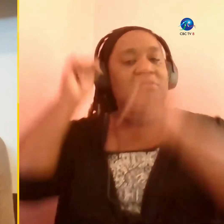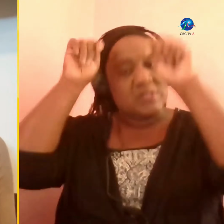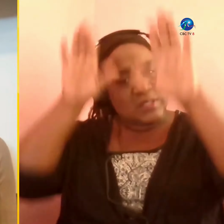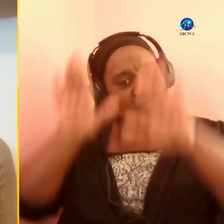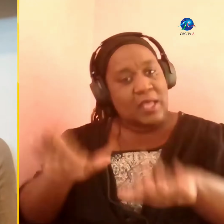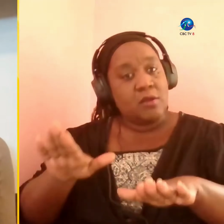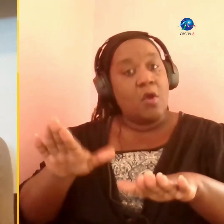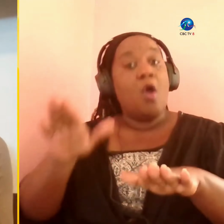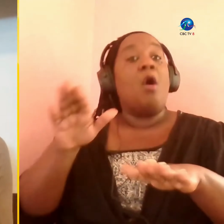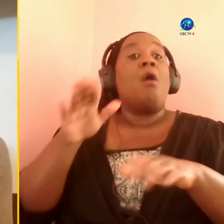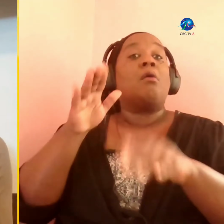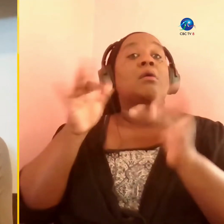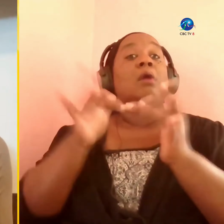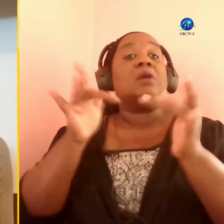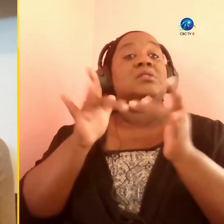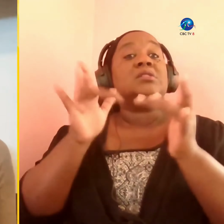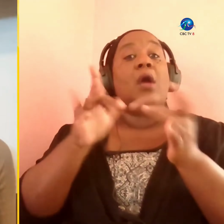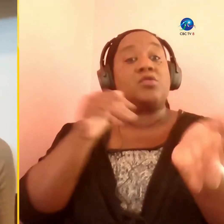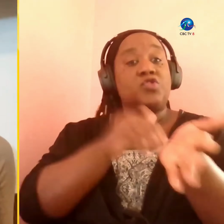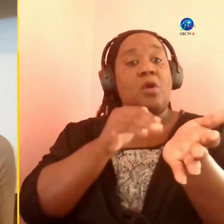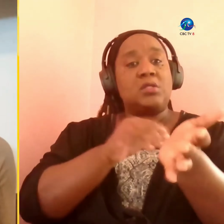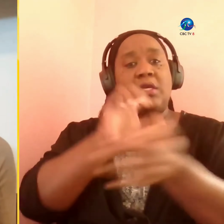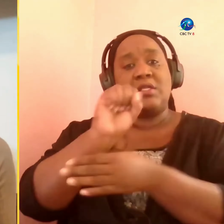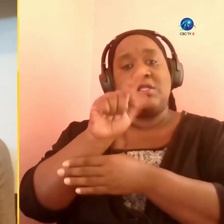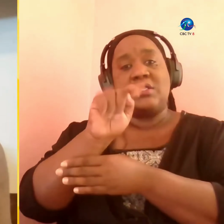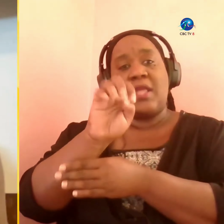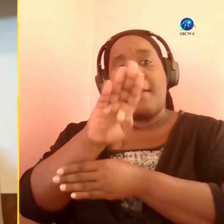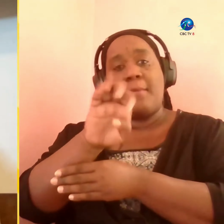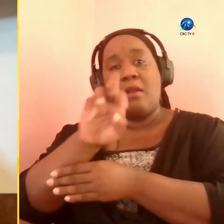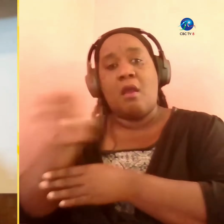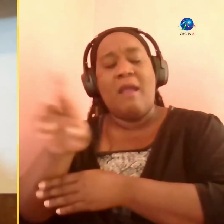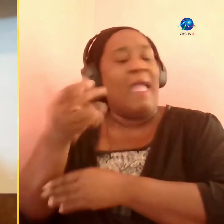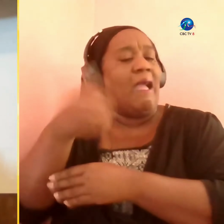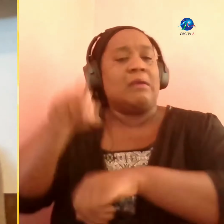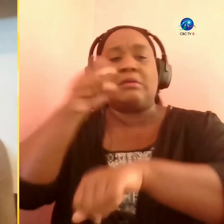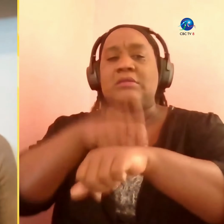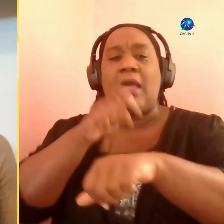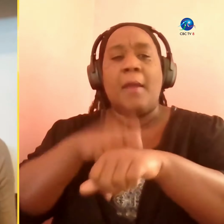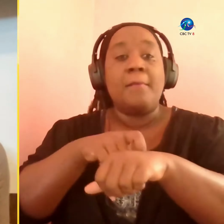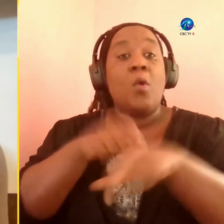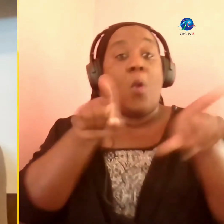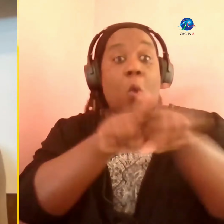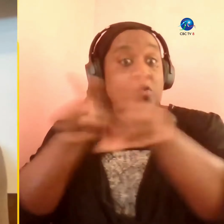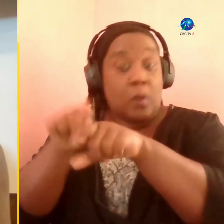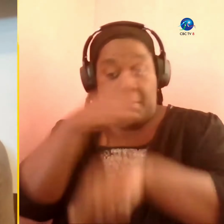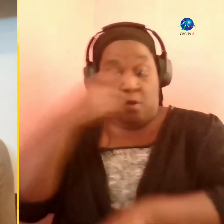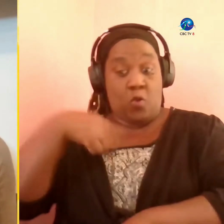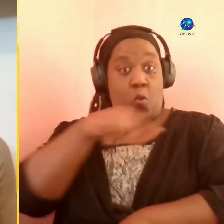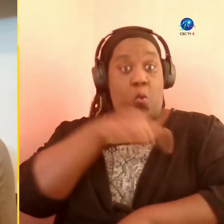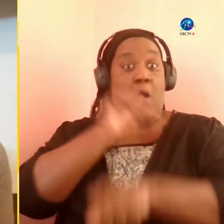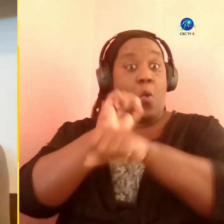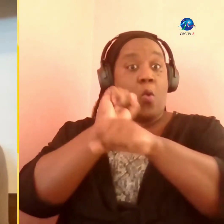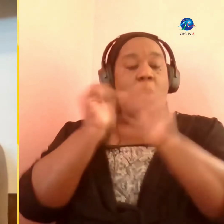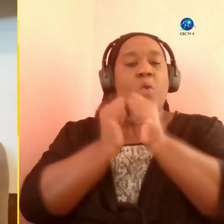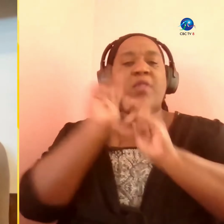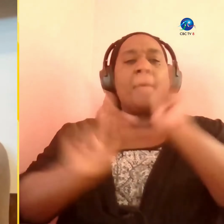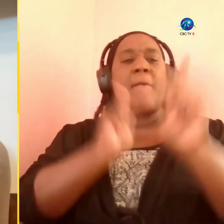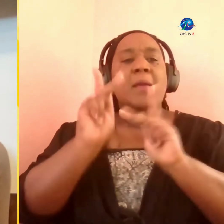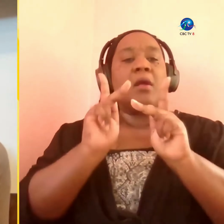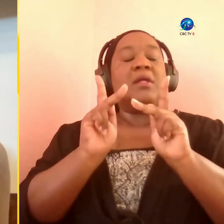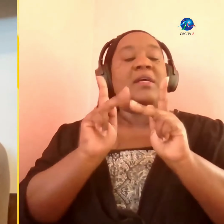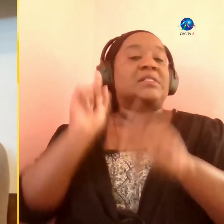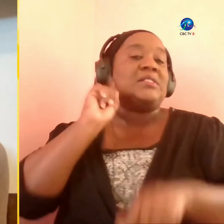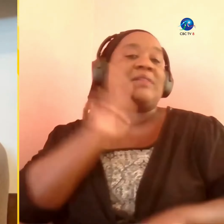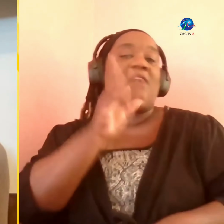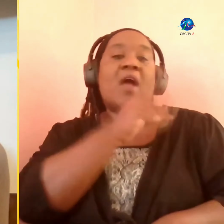Dr. Stabler at any point in time. And also because we work with persons in the deaf and hard of hearing community,